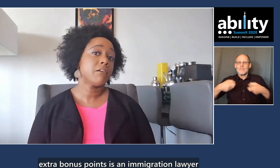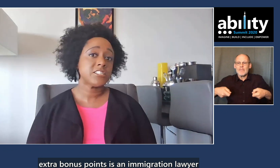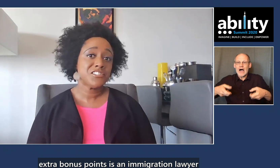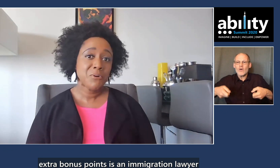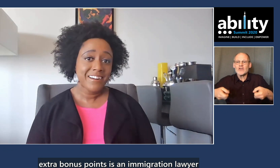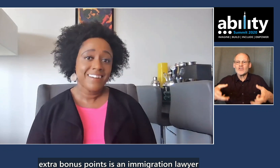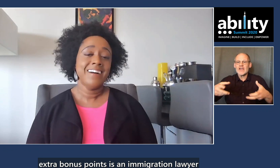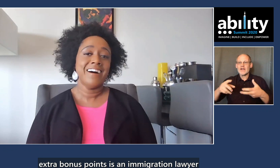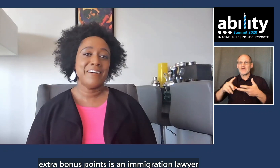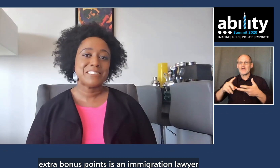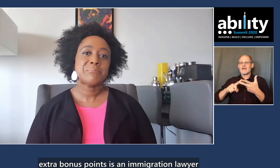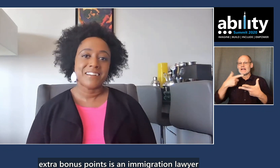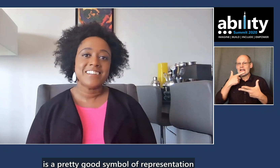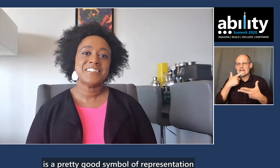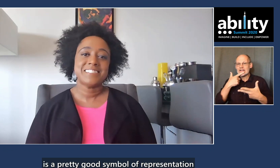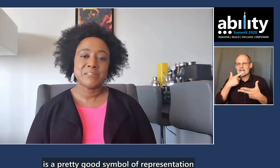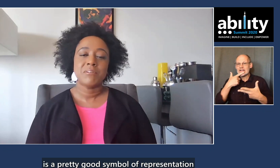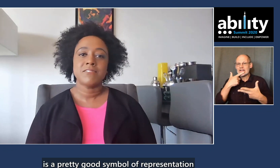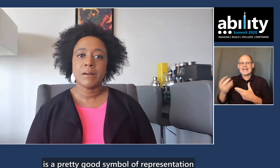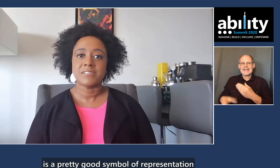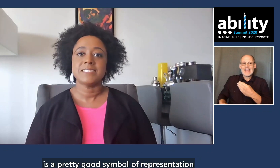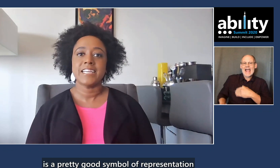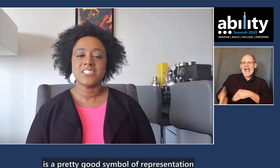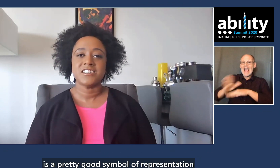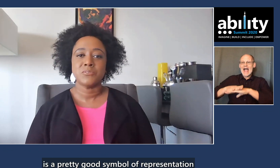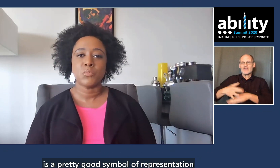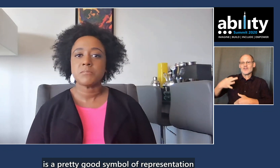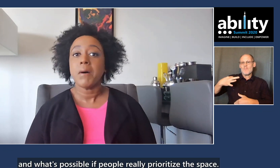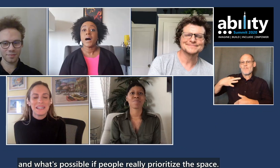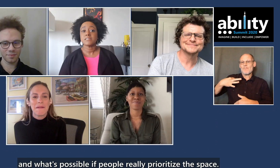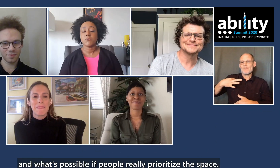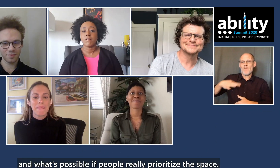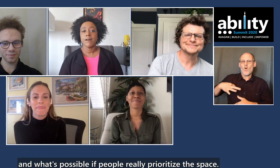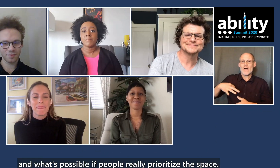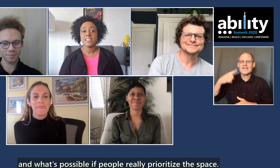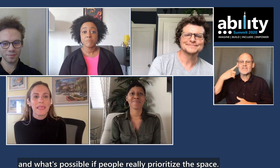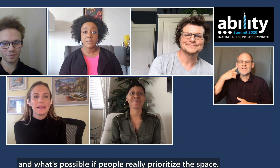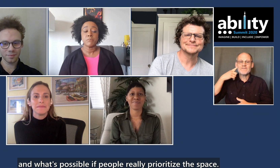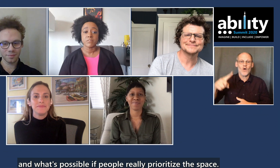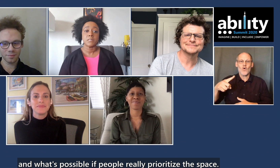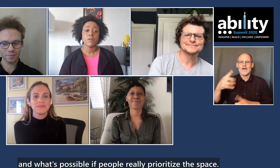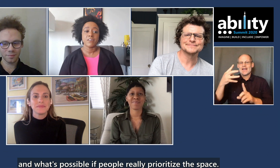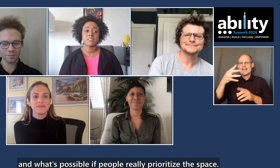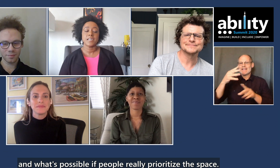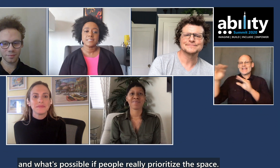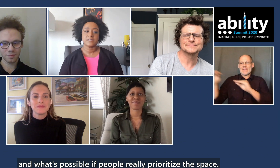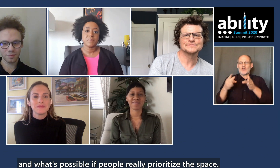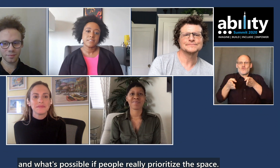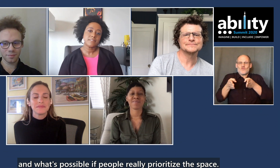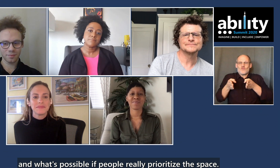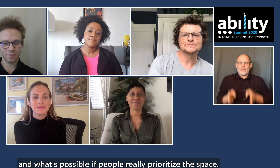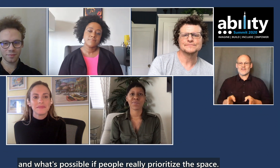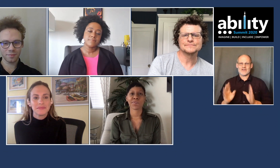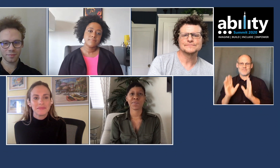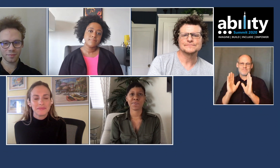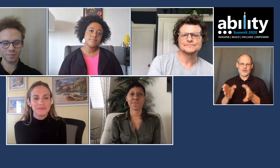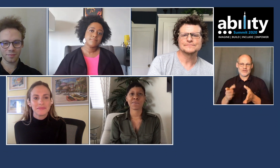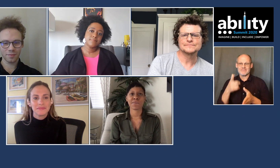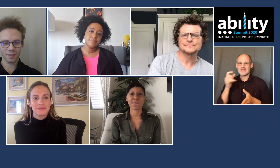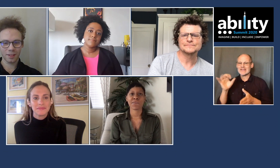is an immigration lawyer is a pretty good symbol of representation and what's possible if people really prioritize the space.